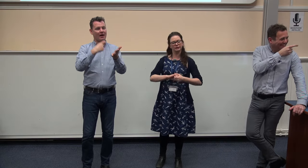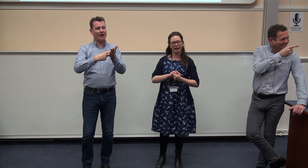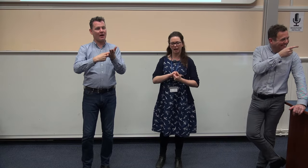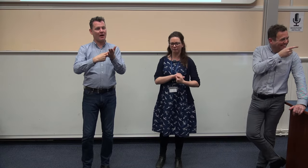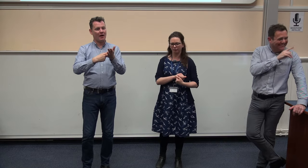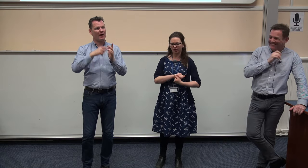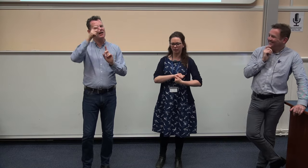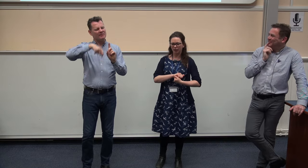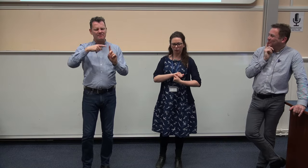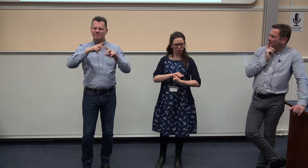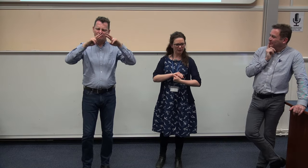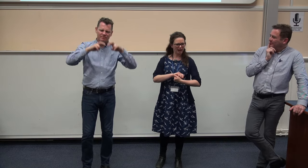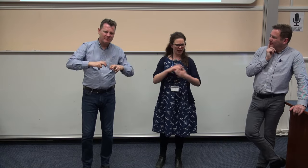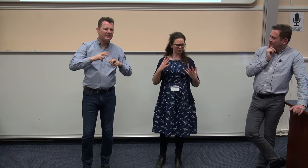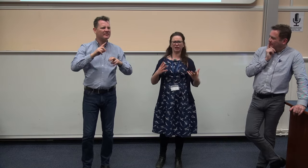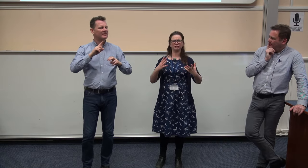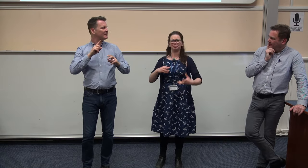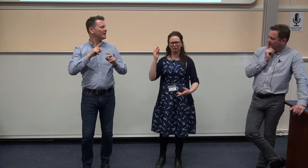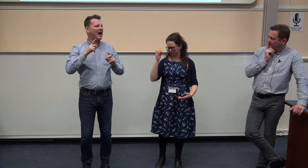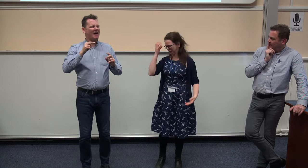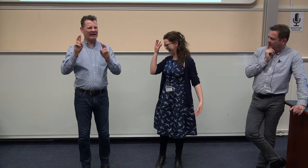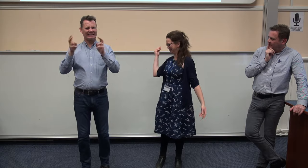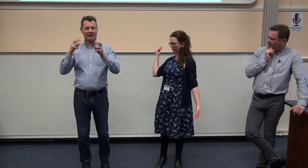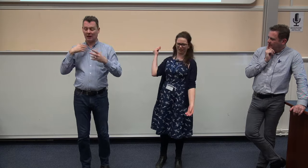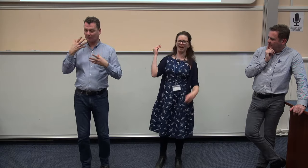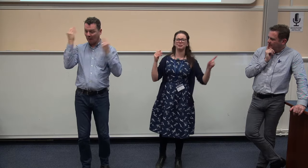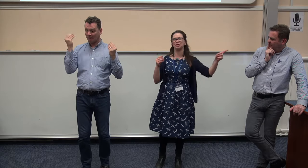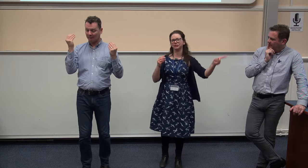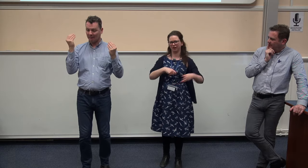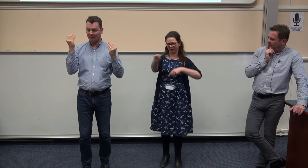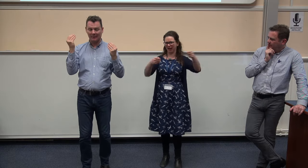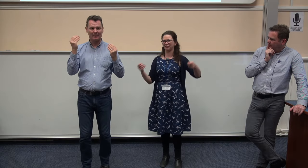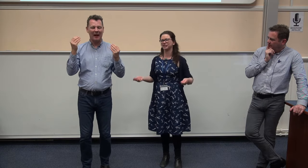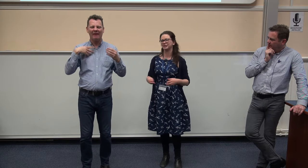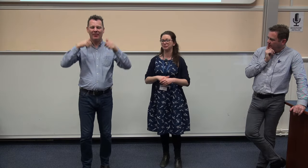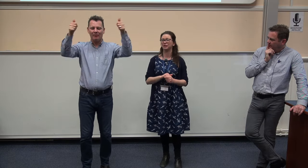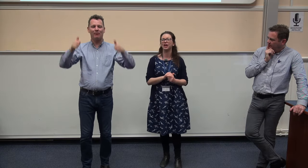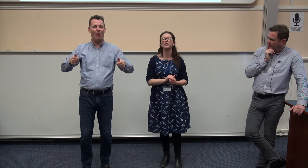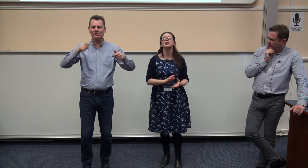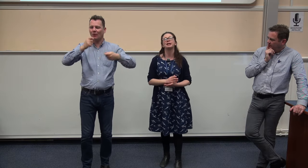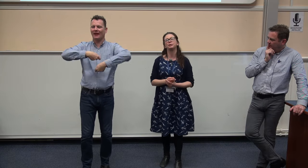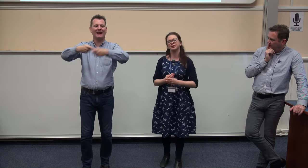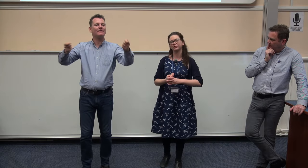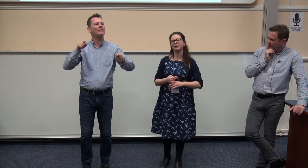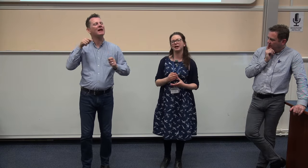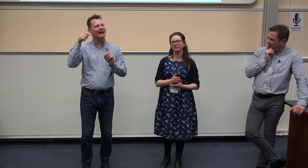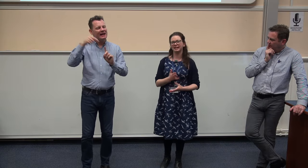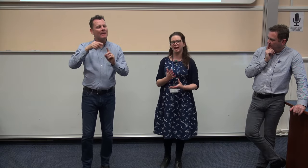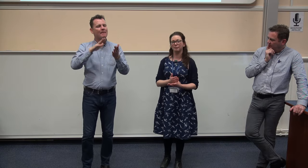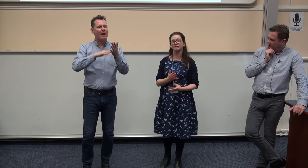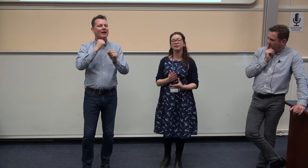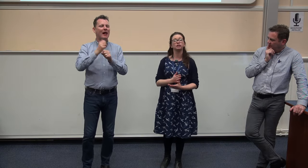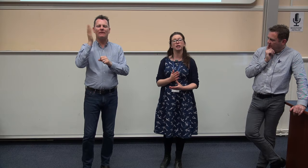about... I have a title, but I've forgotten it now. Sorry, I have the poster and I'll give it out just before you go. But he will be talking about